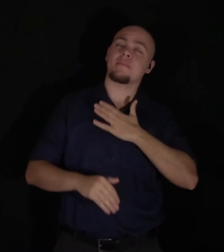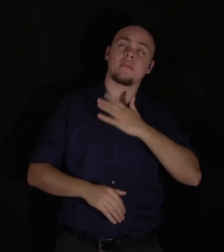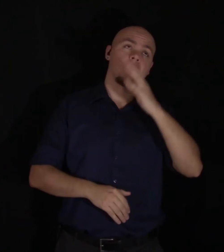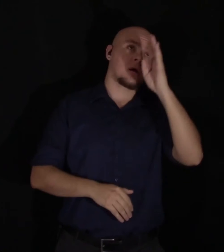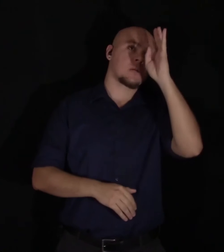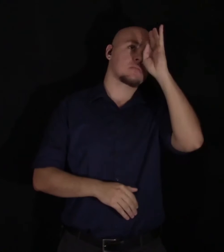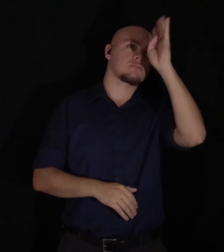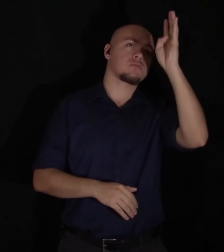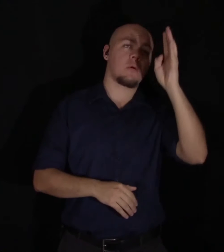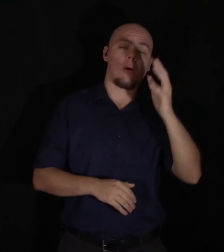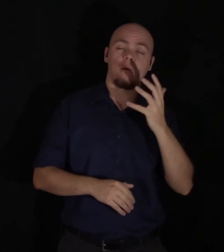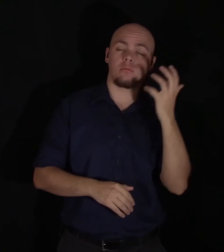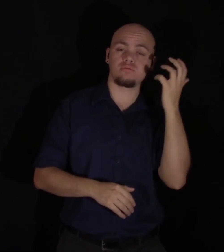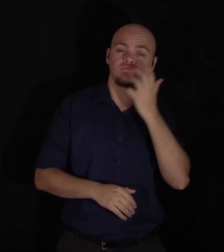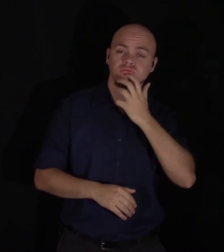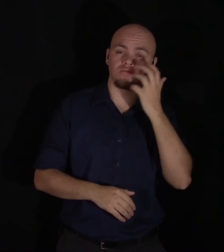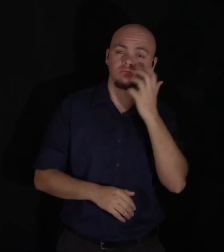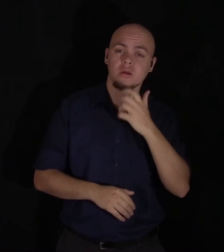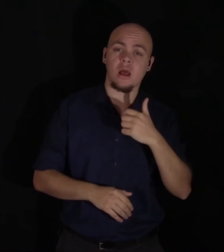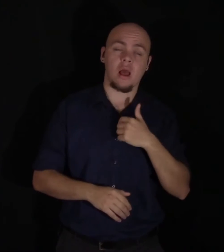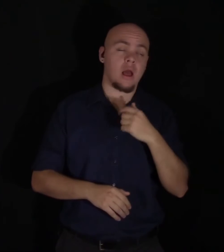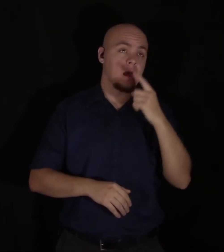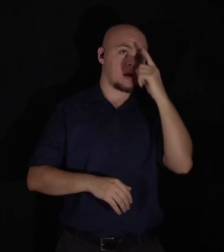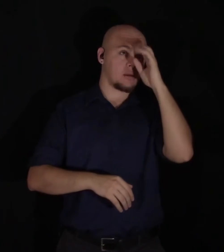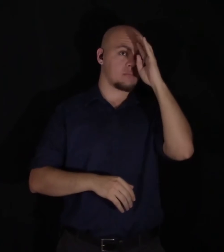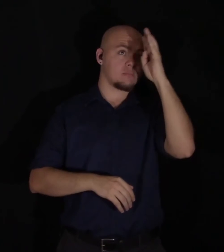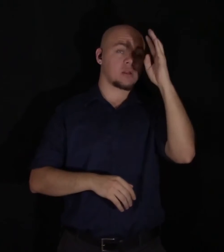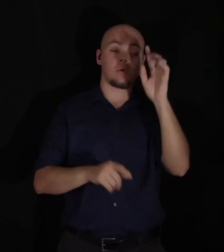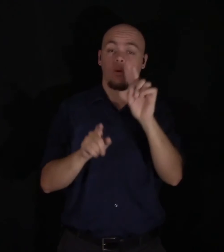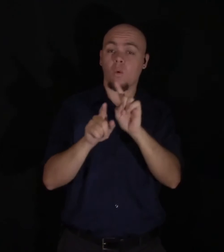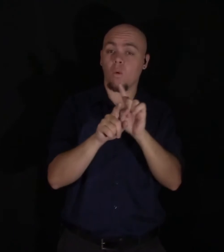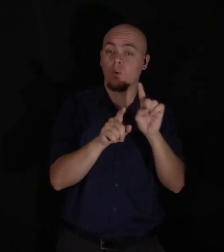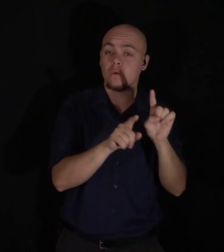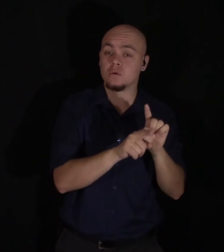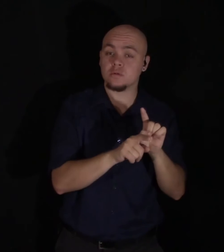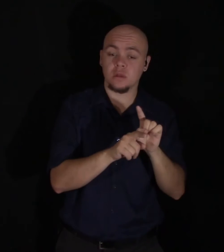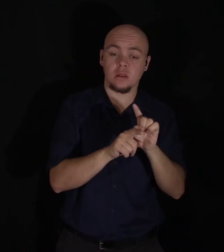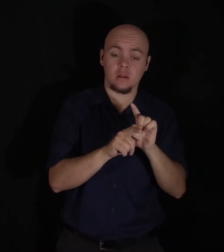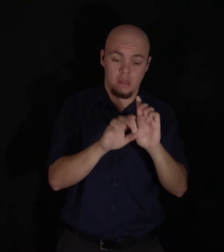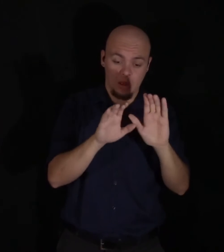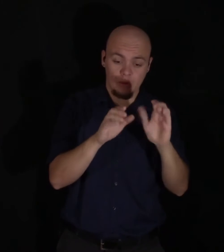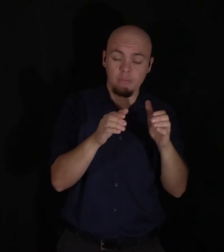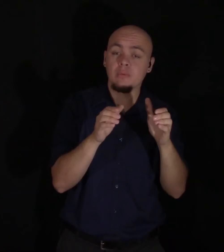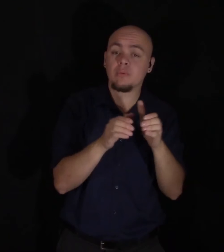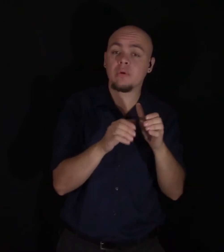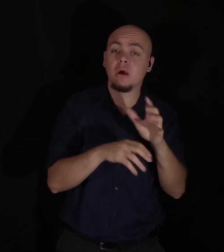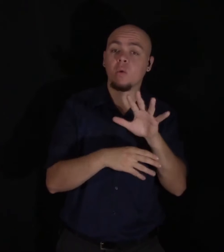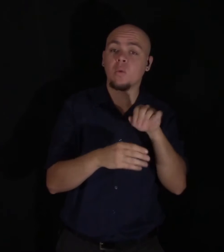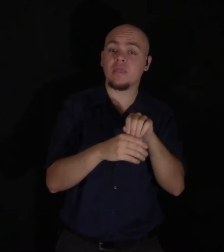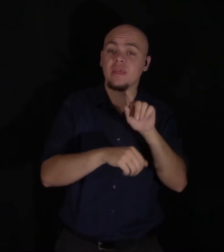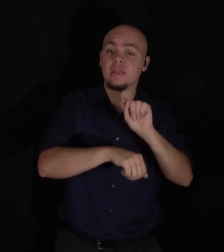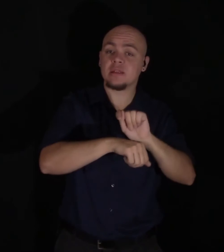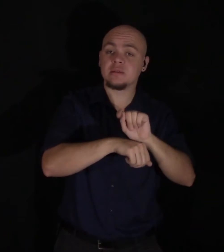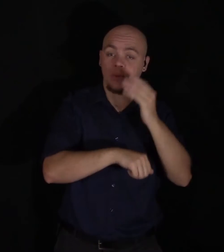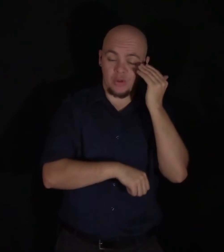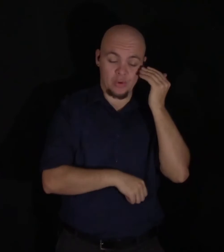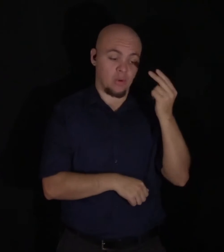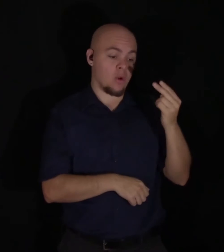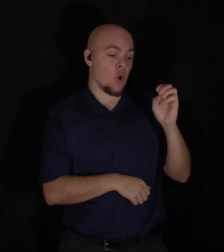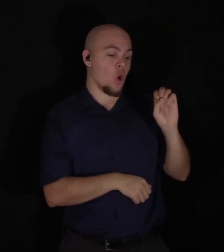I imagined that I also might obtain a niche in the temple where the names of Homer and Shakespeare are